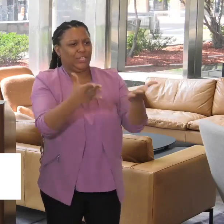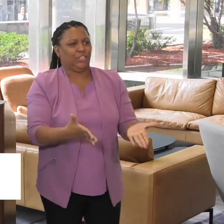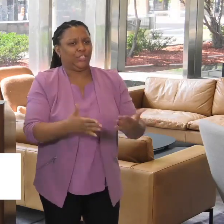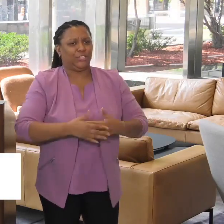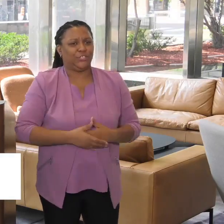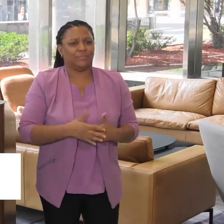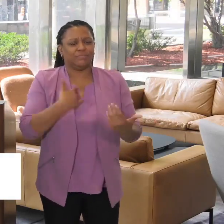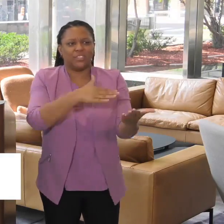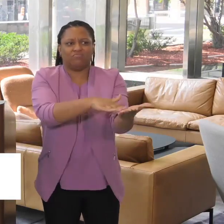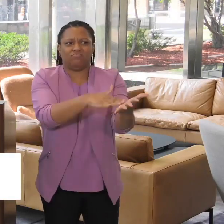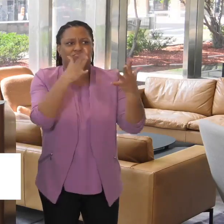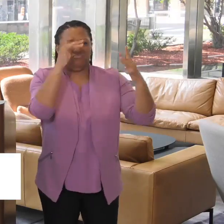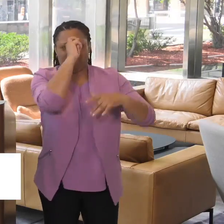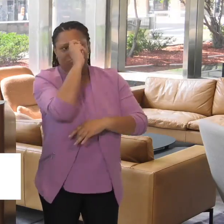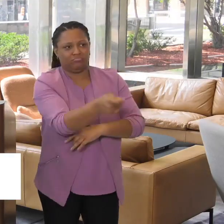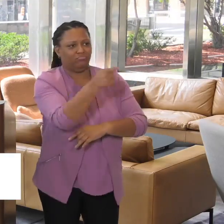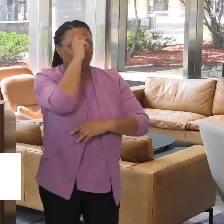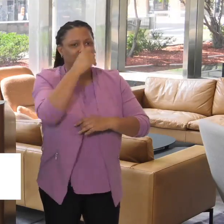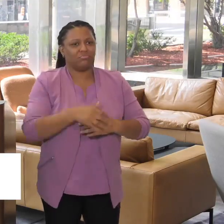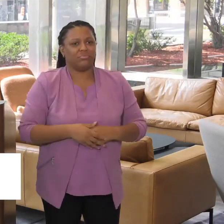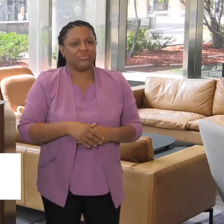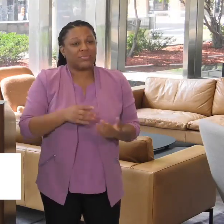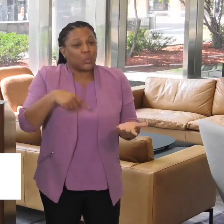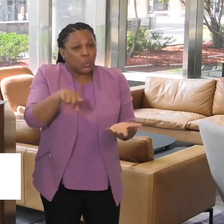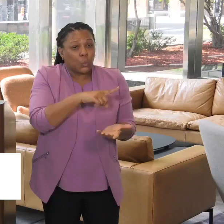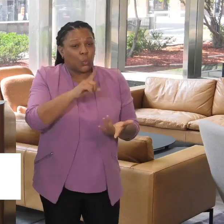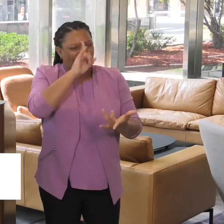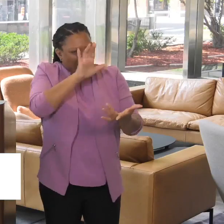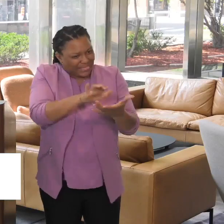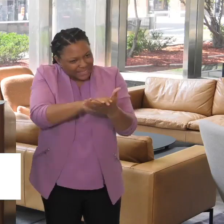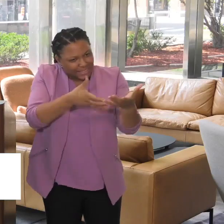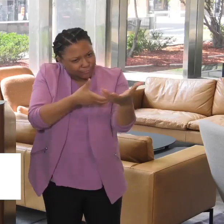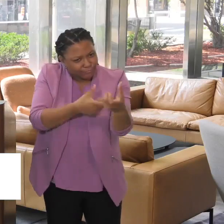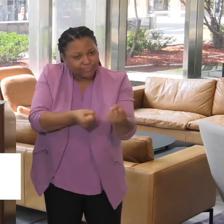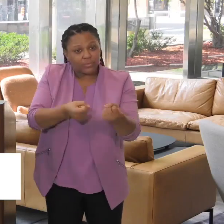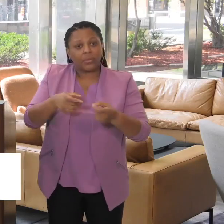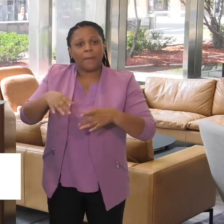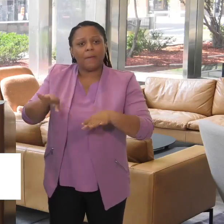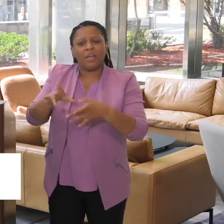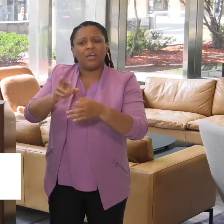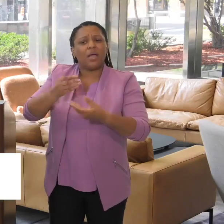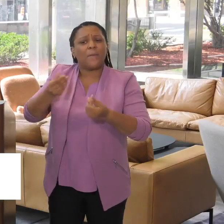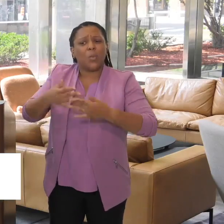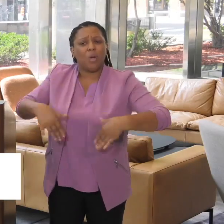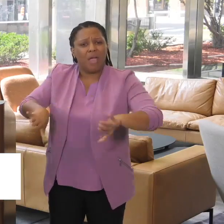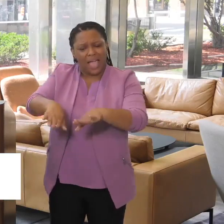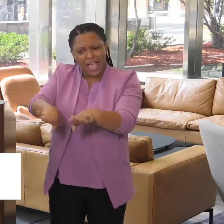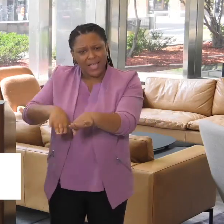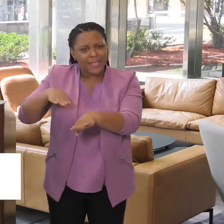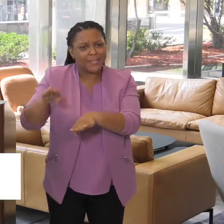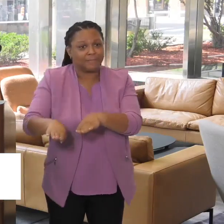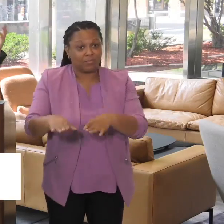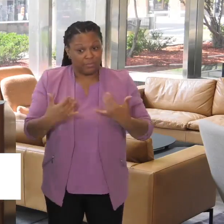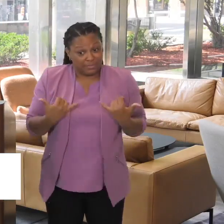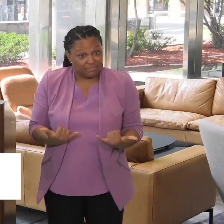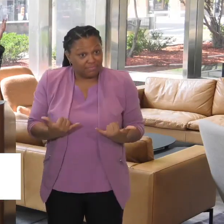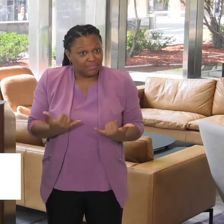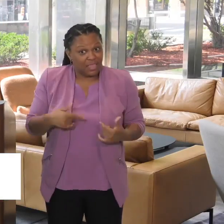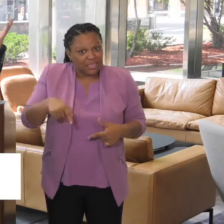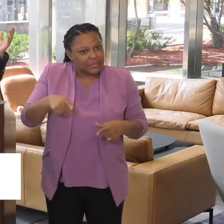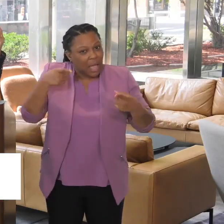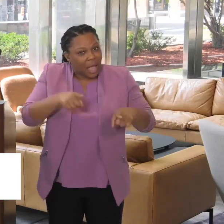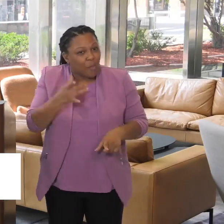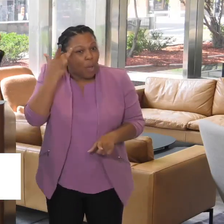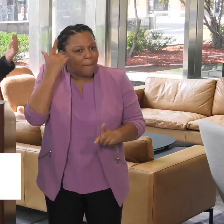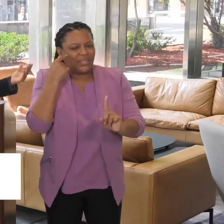You are a leader that believes in boots on the ground. Today, this is happening because of you and Senior